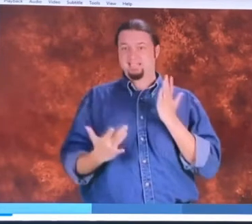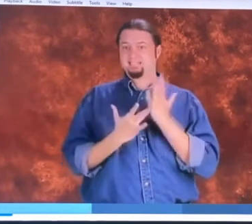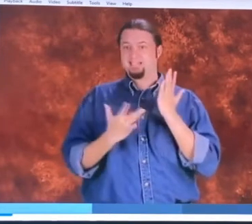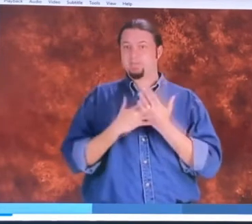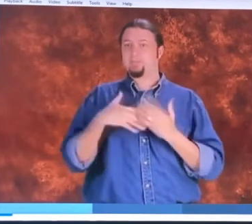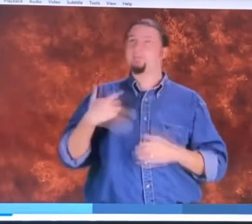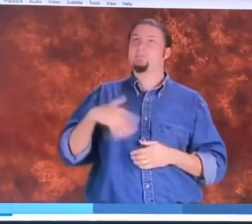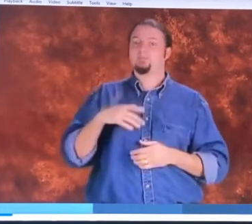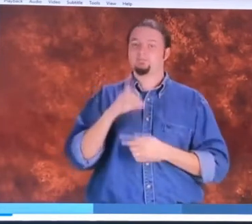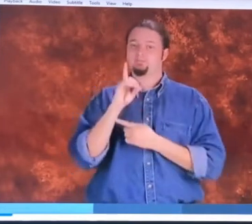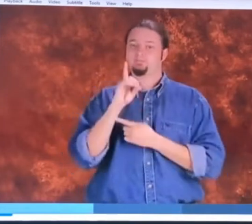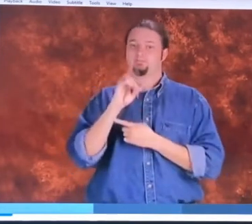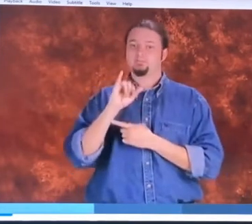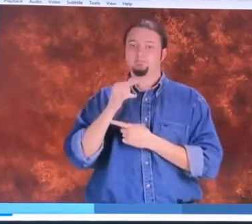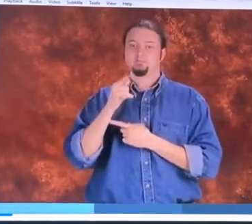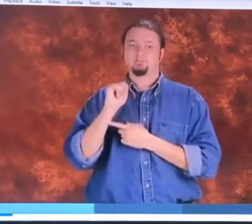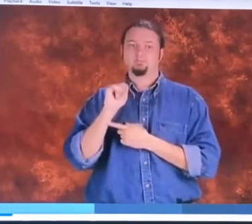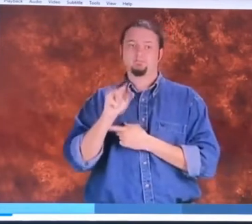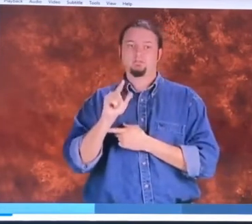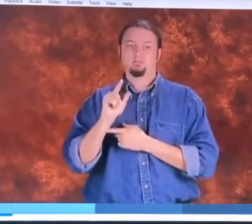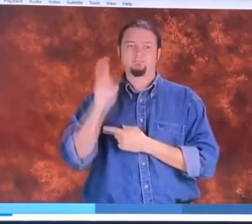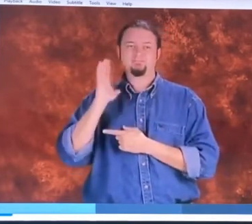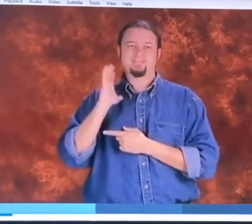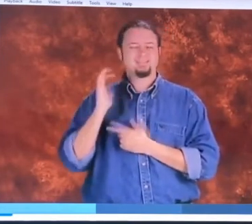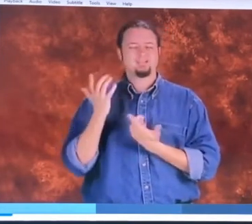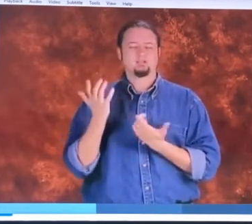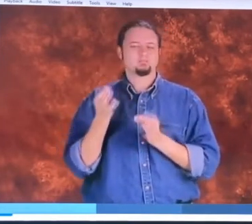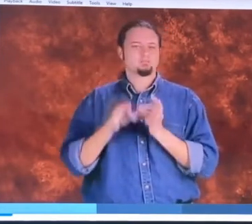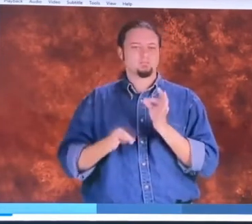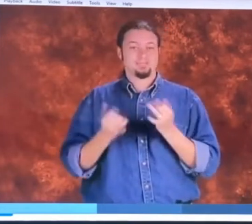types of setups? One is digital.